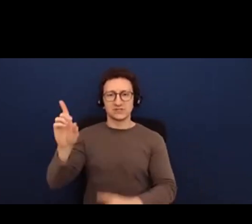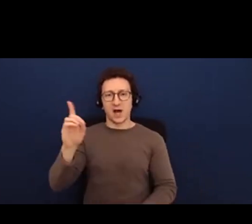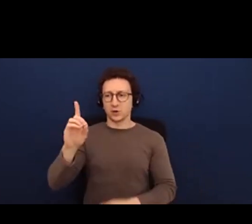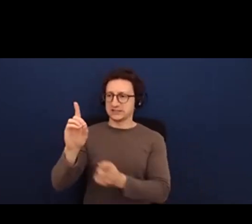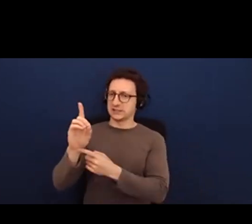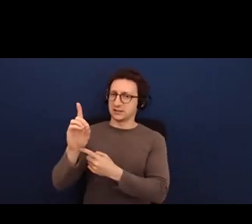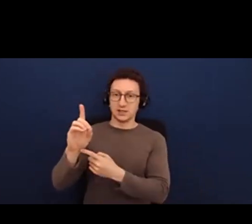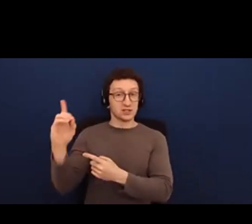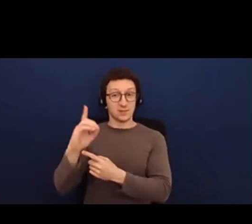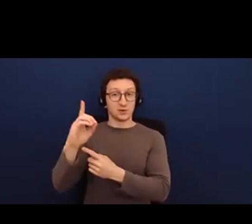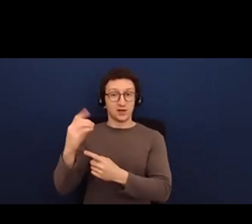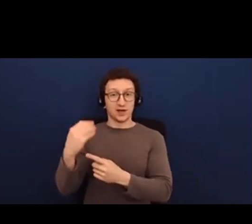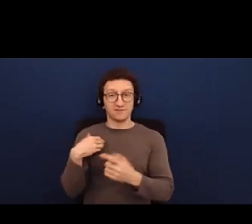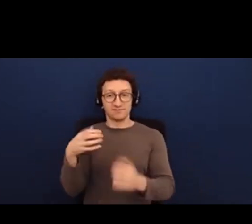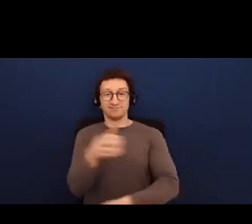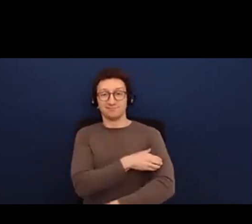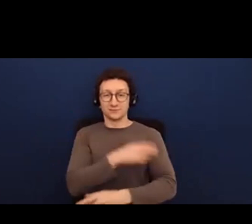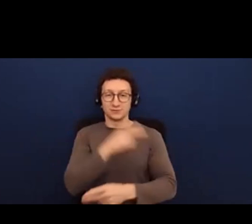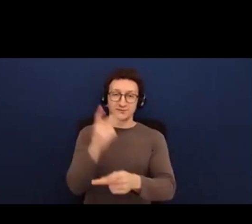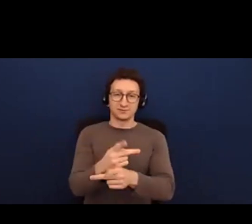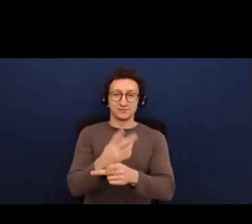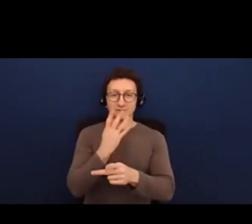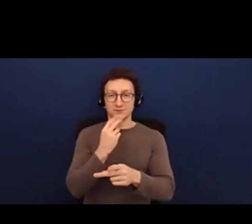safety of the Jewish people.